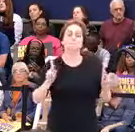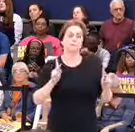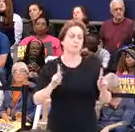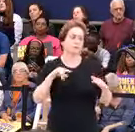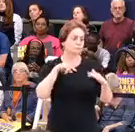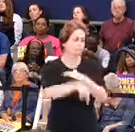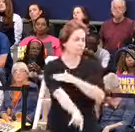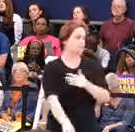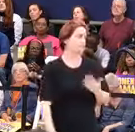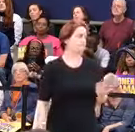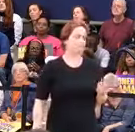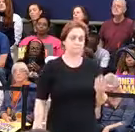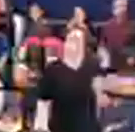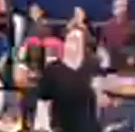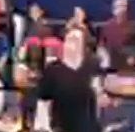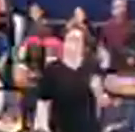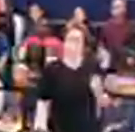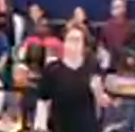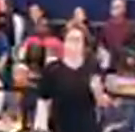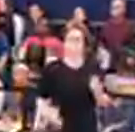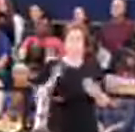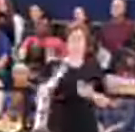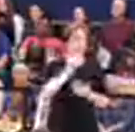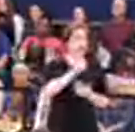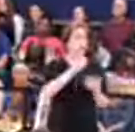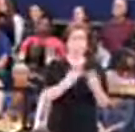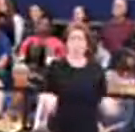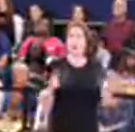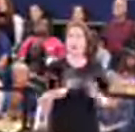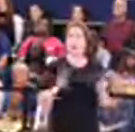Sold working people out. He sold out our values.